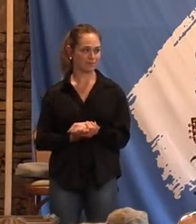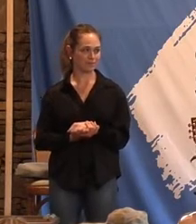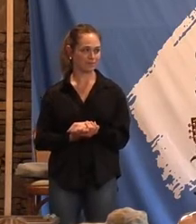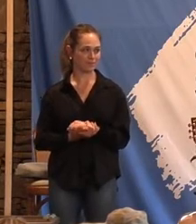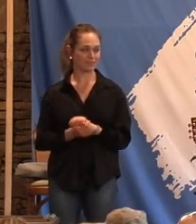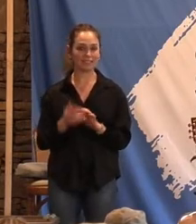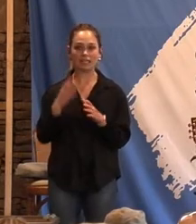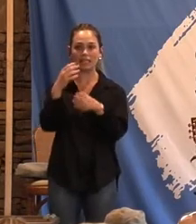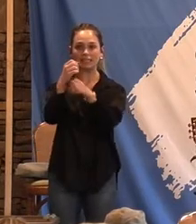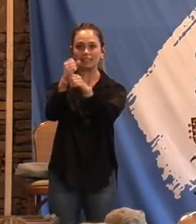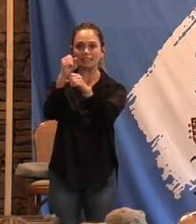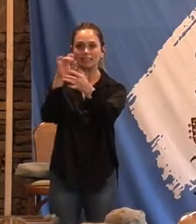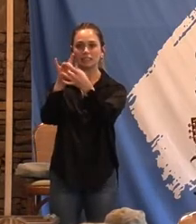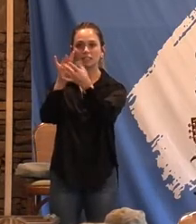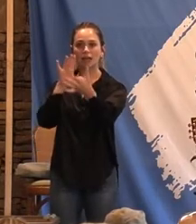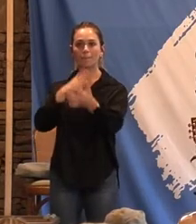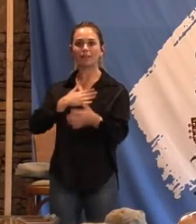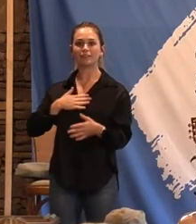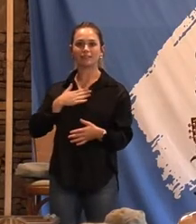May I remove this mic, please?